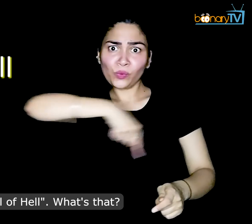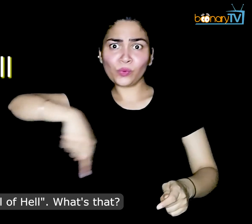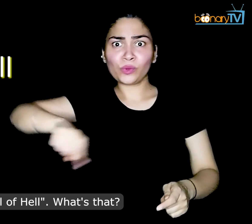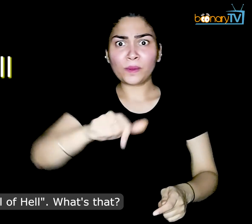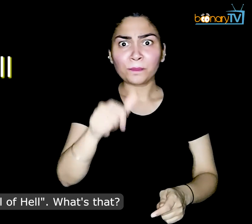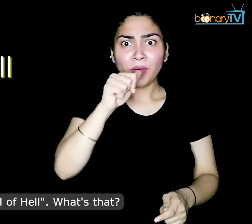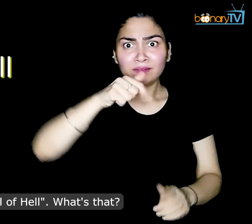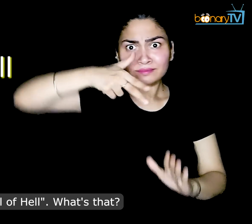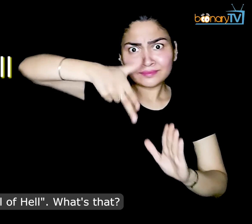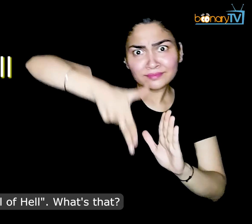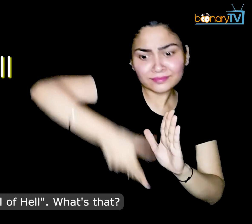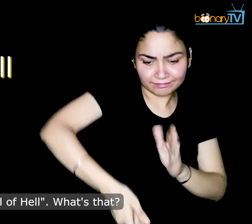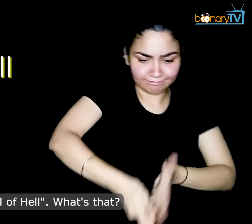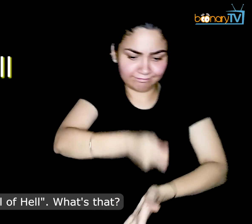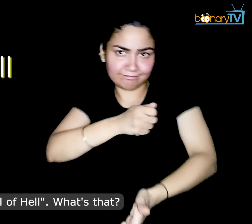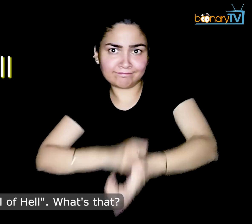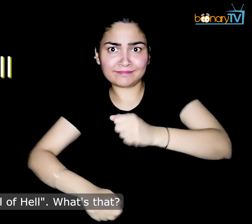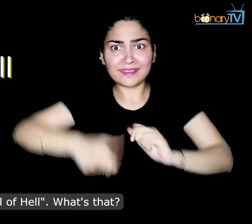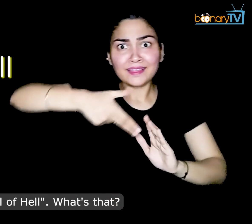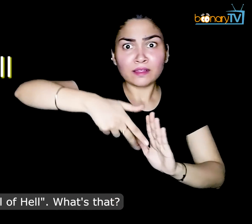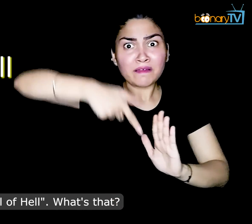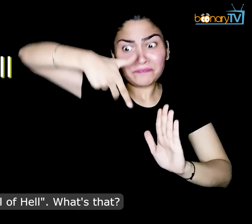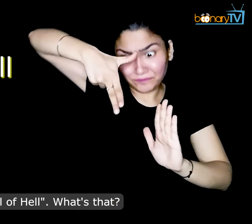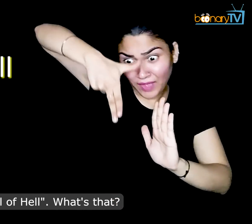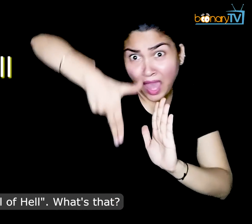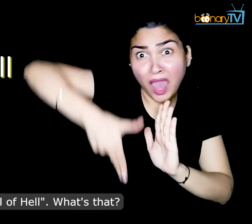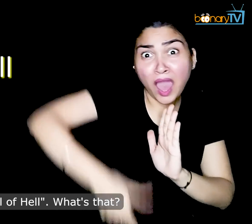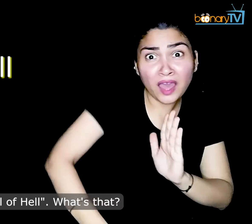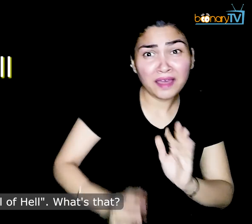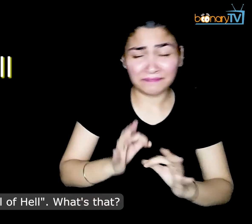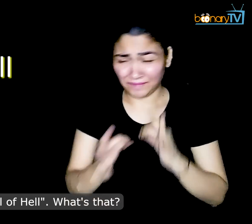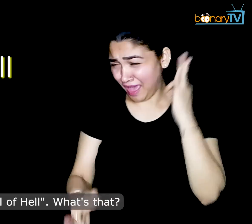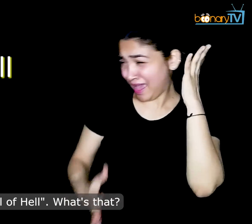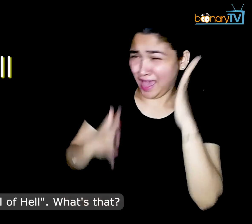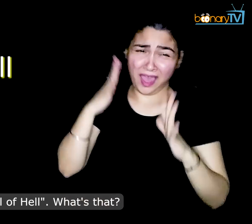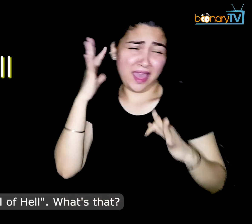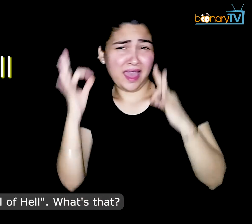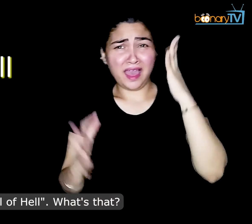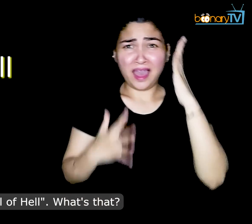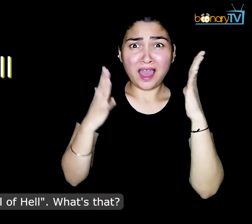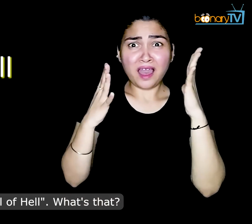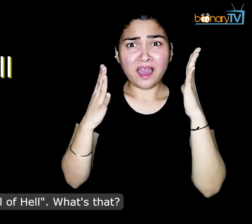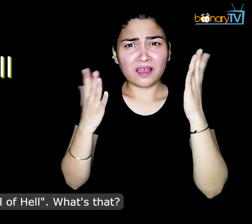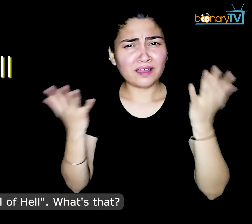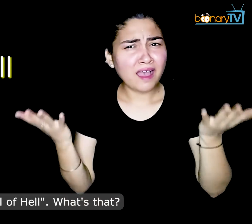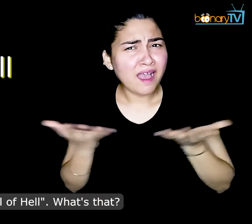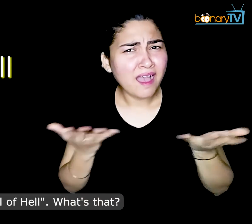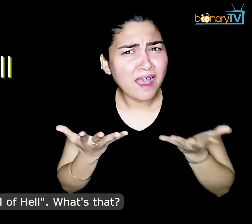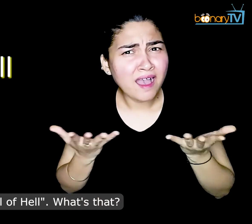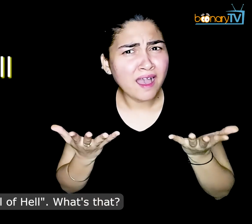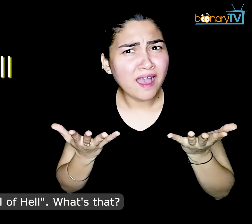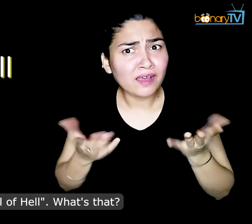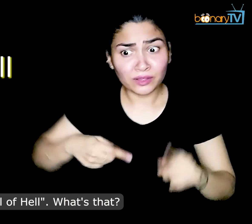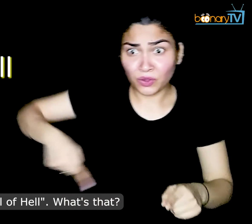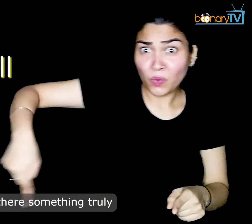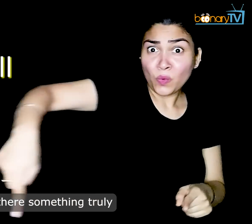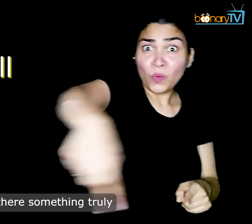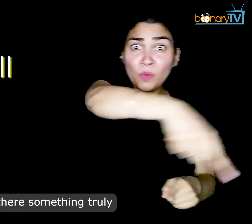of Hell. What's that? Is there